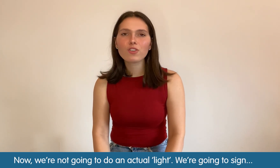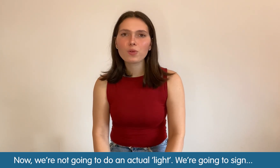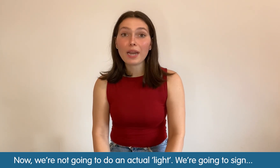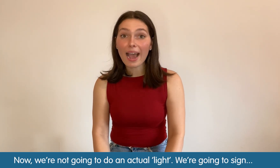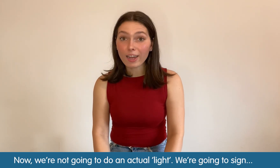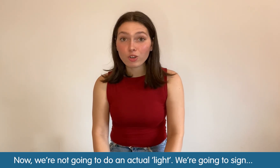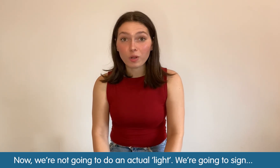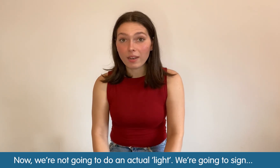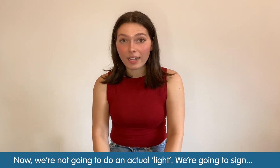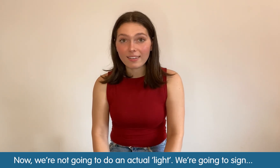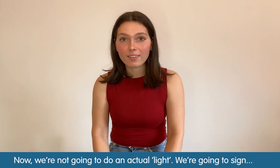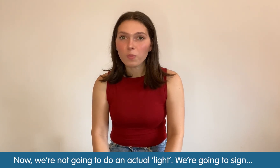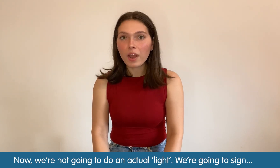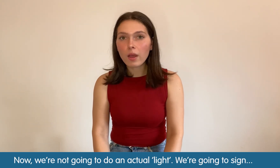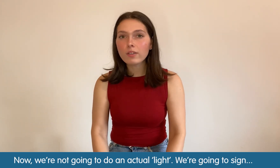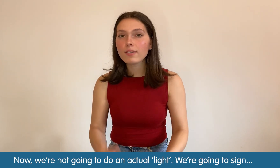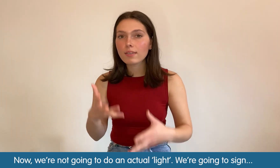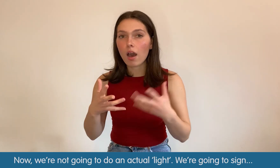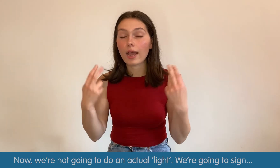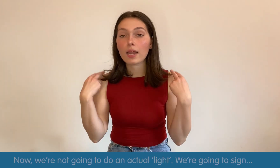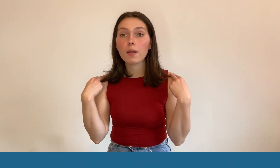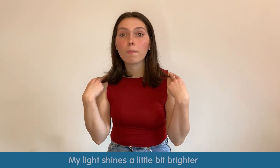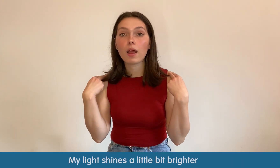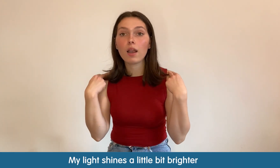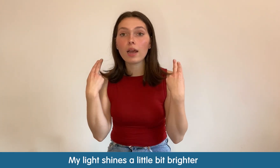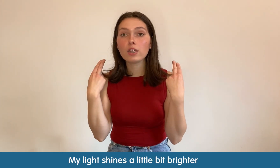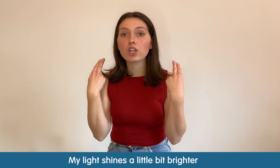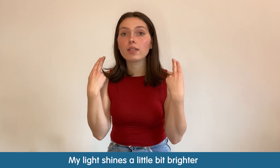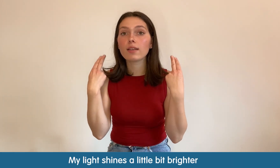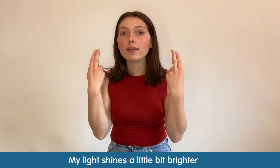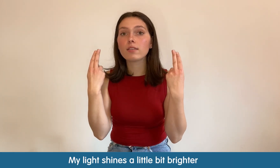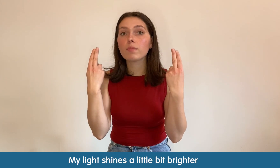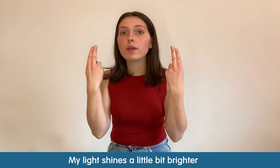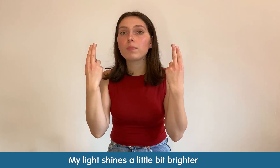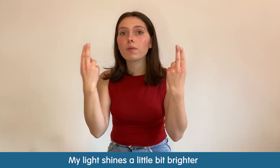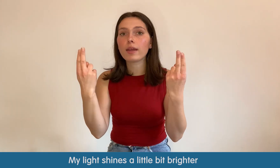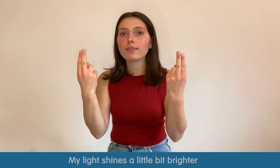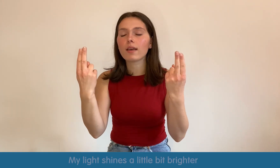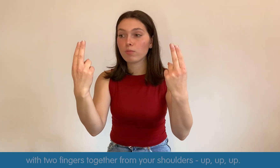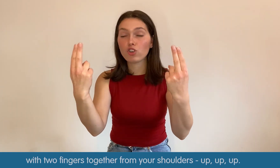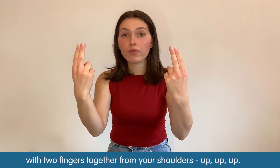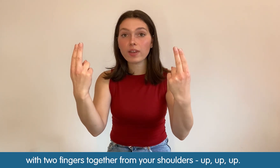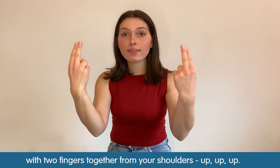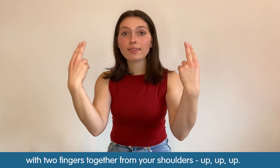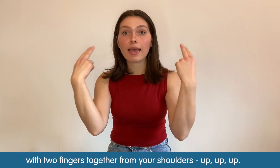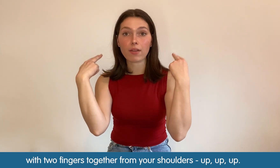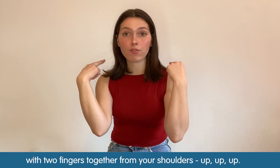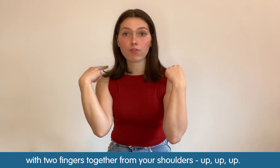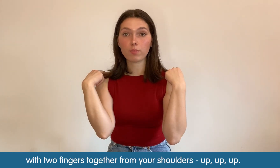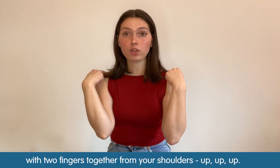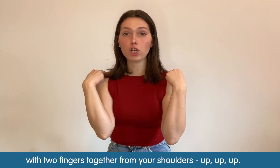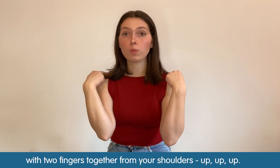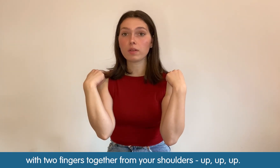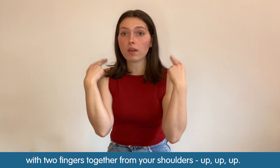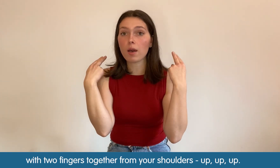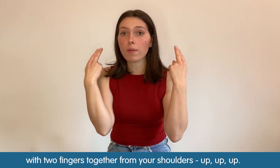an actual light. We're going to sign, my light shines a little bit brighter. 2 fingers together from your shoulders, up, up,